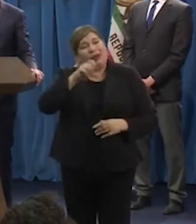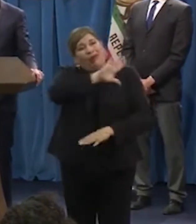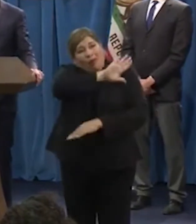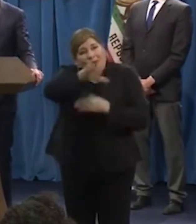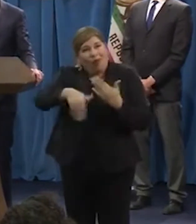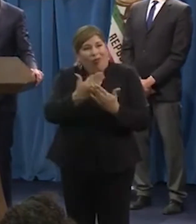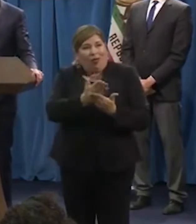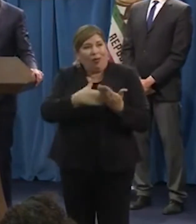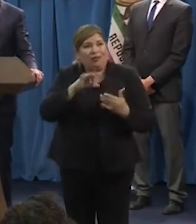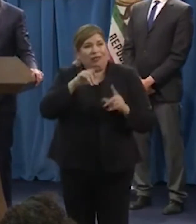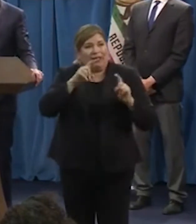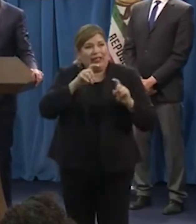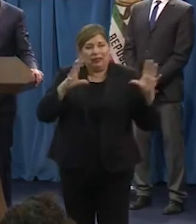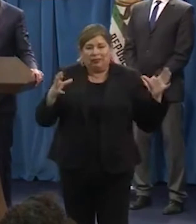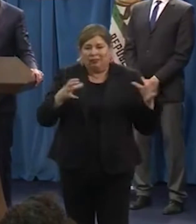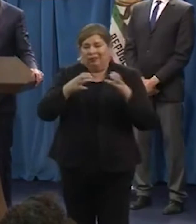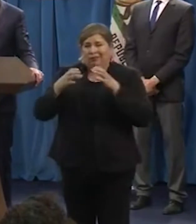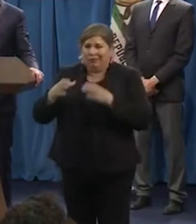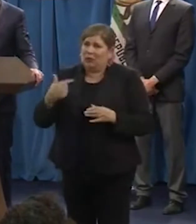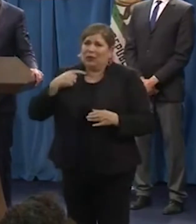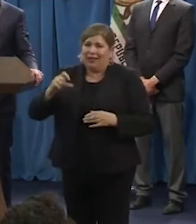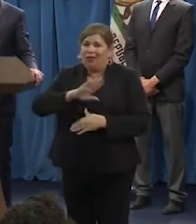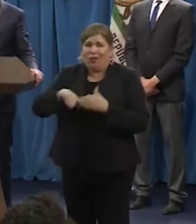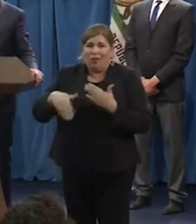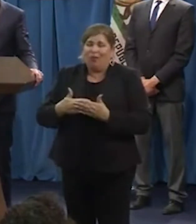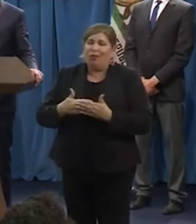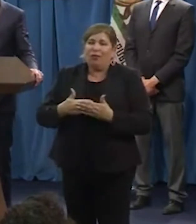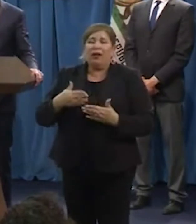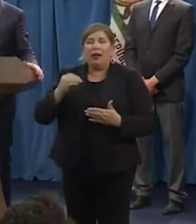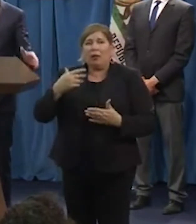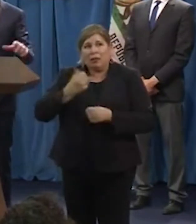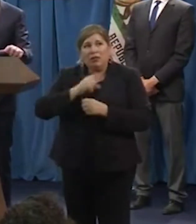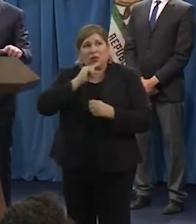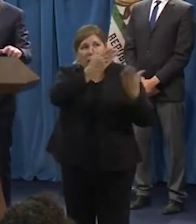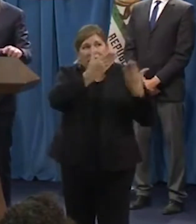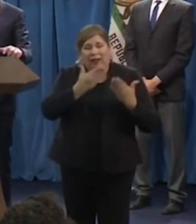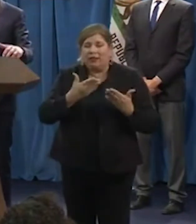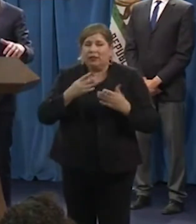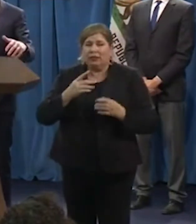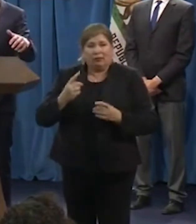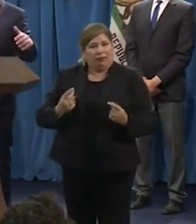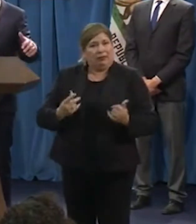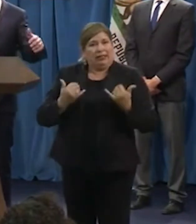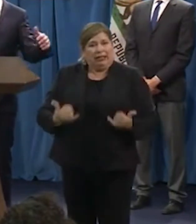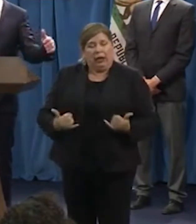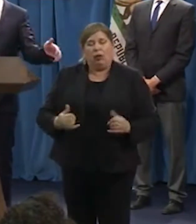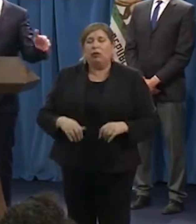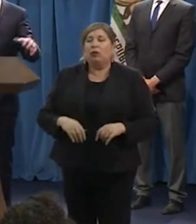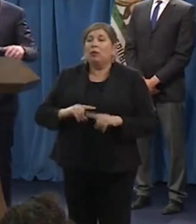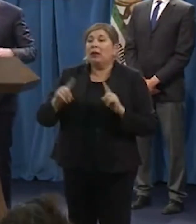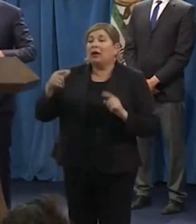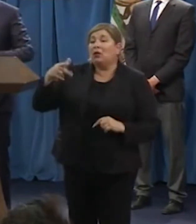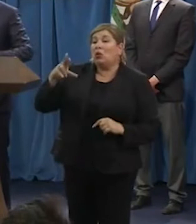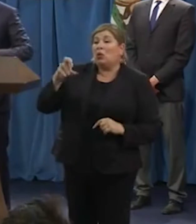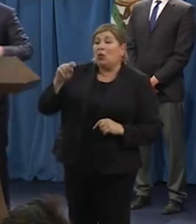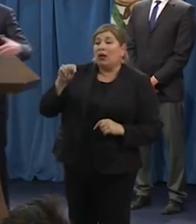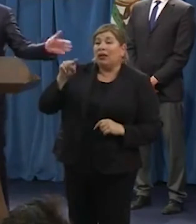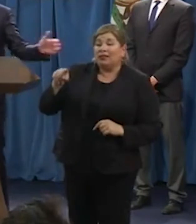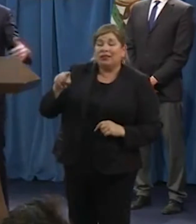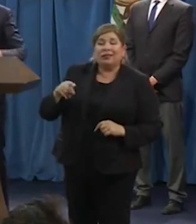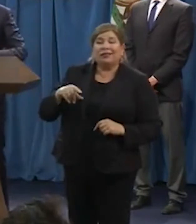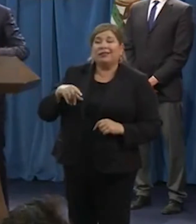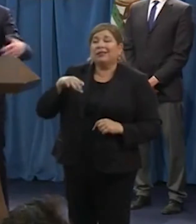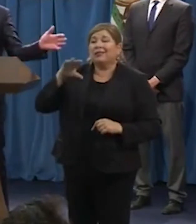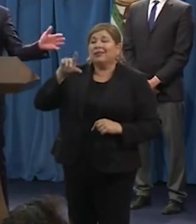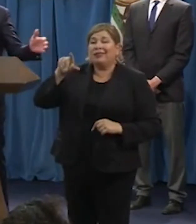testing and that we are provided those in real time. Quest and other commercial labs, this is all